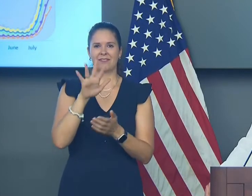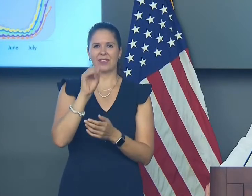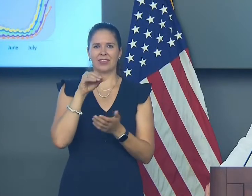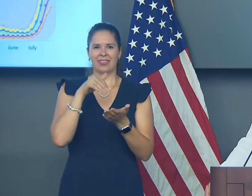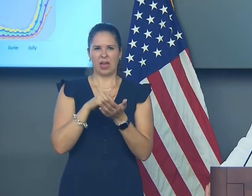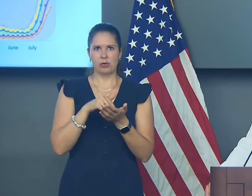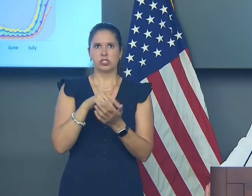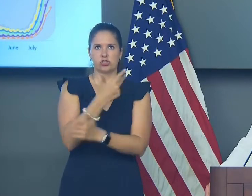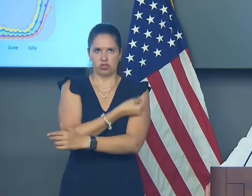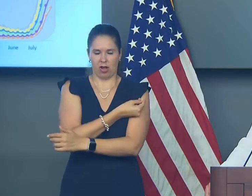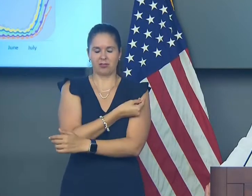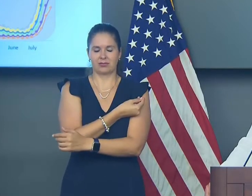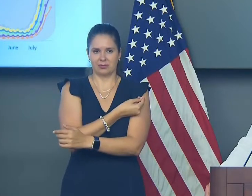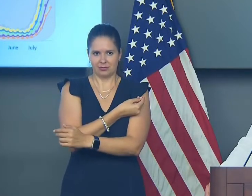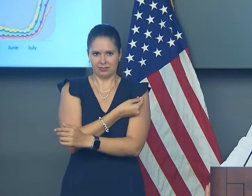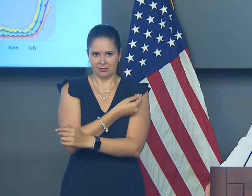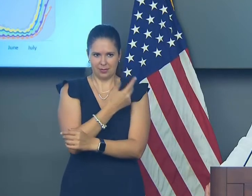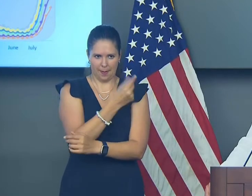2,050,000 shots administered.